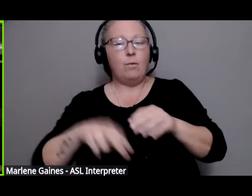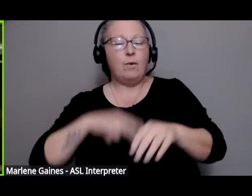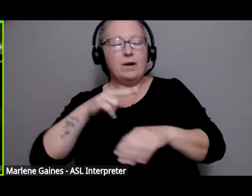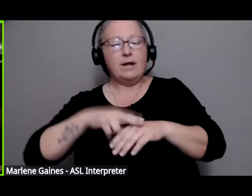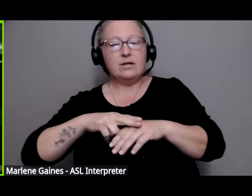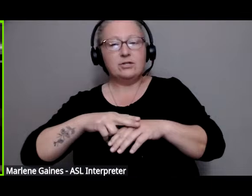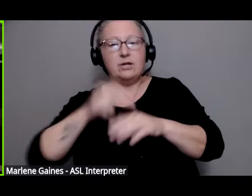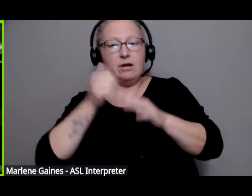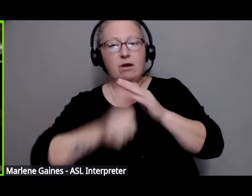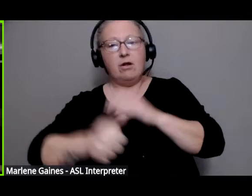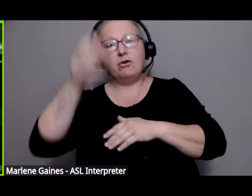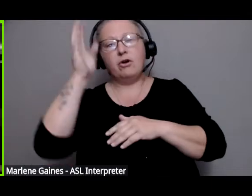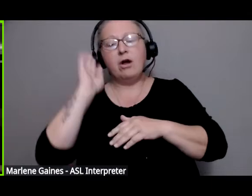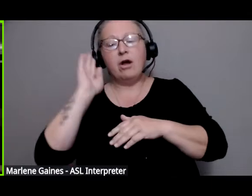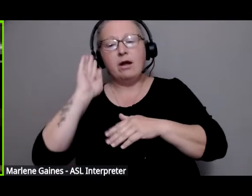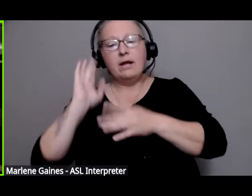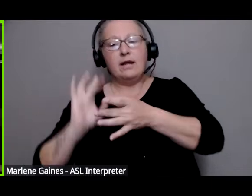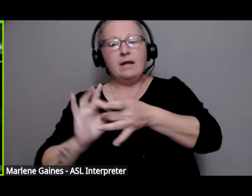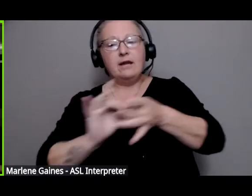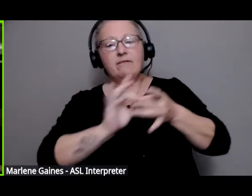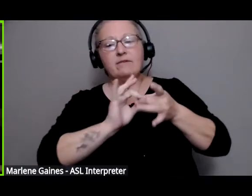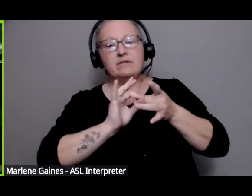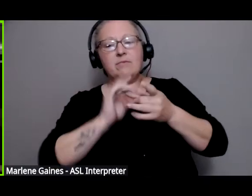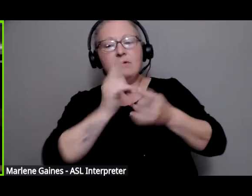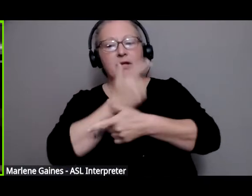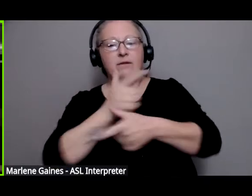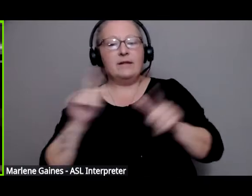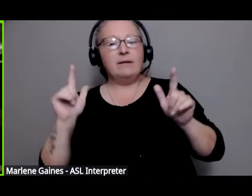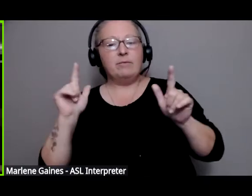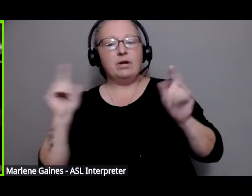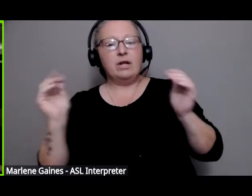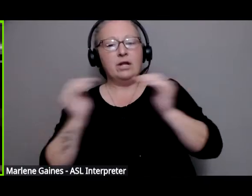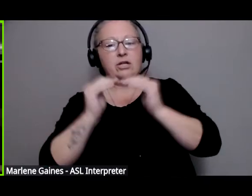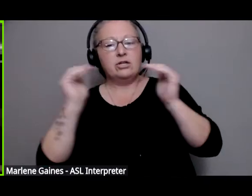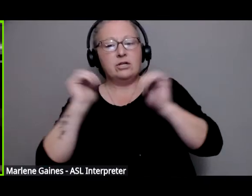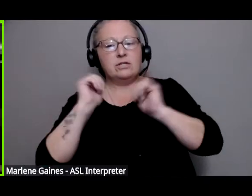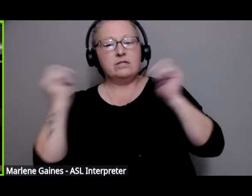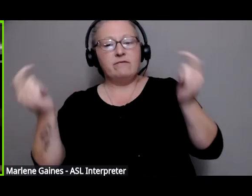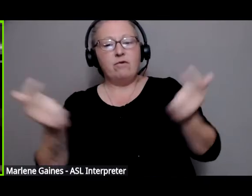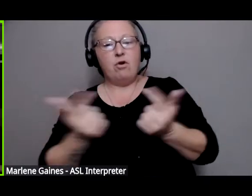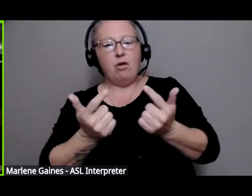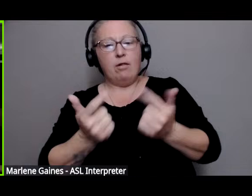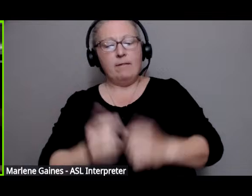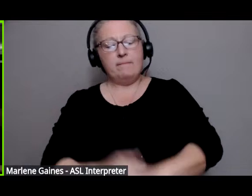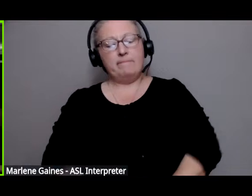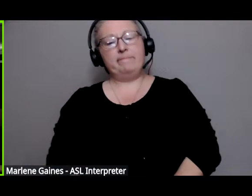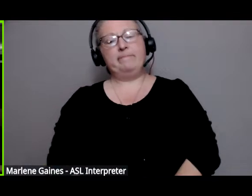one nation, under God, indivisible, with liberty and justice for all.